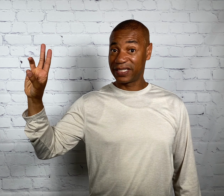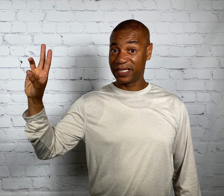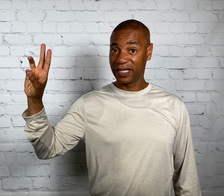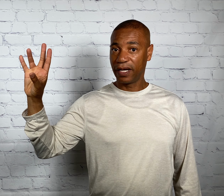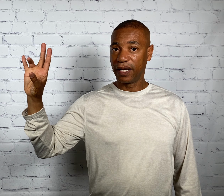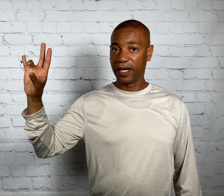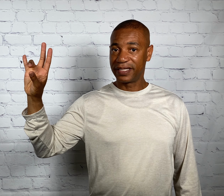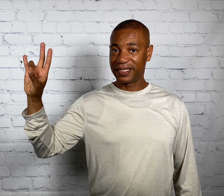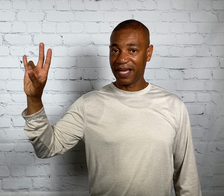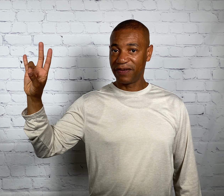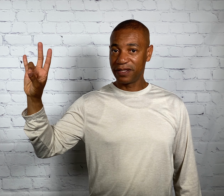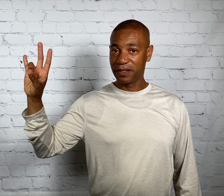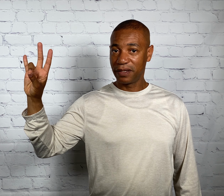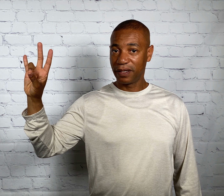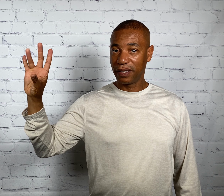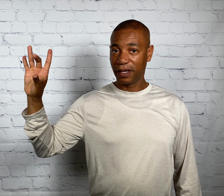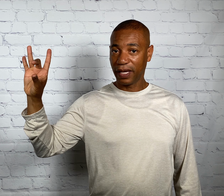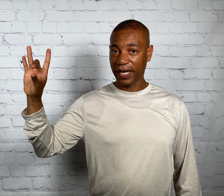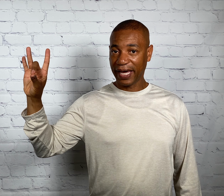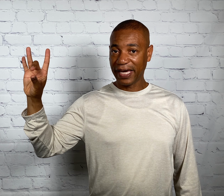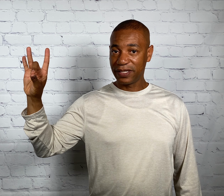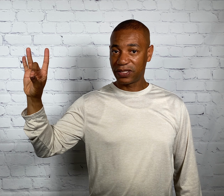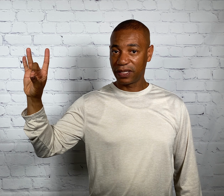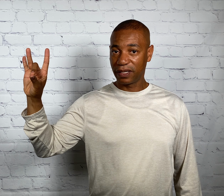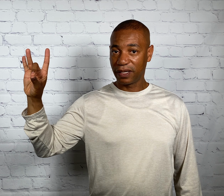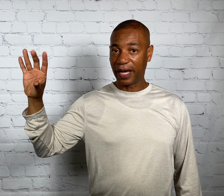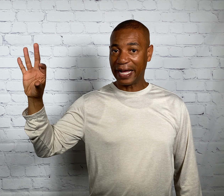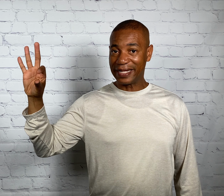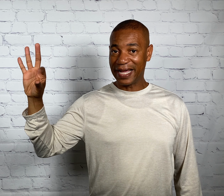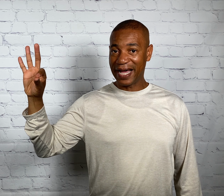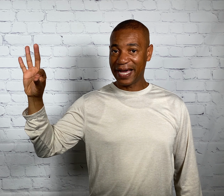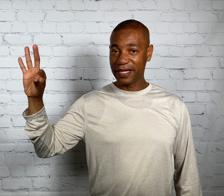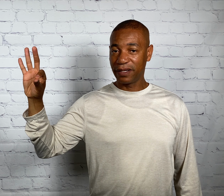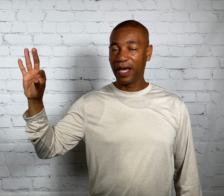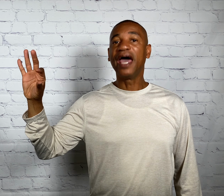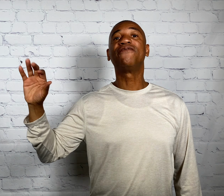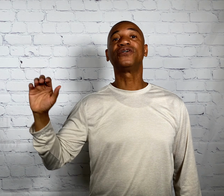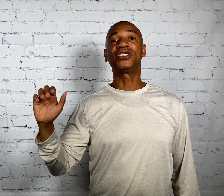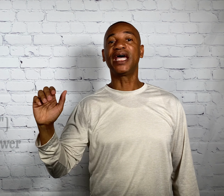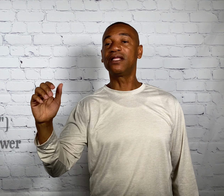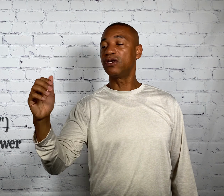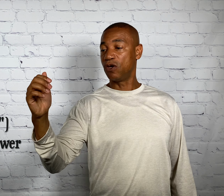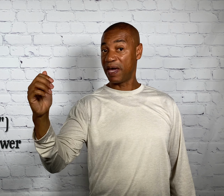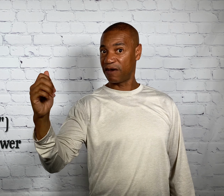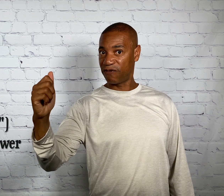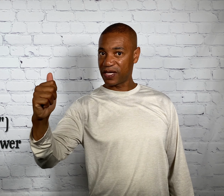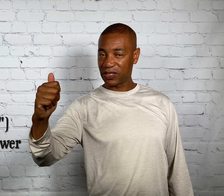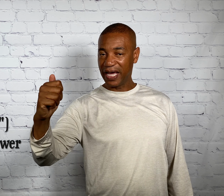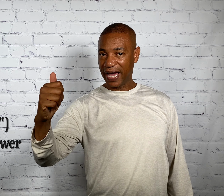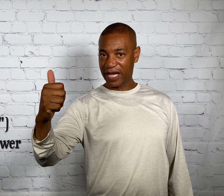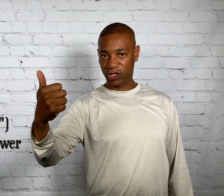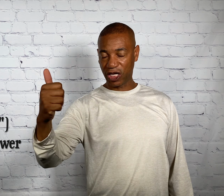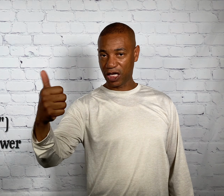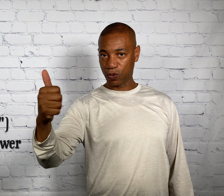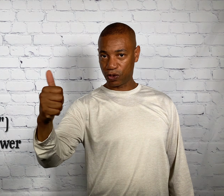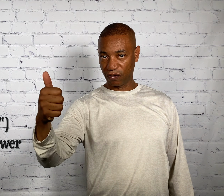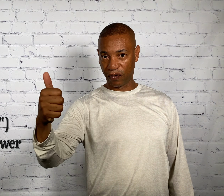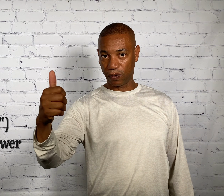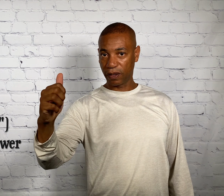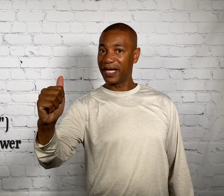6, 7, 8, 9, and for 10, you make a fist and shake it towards the viewer.